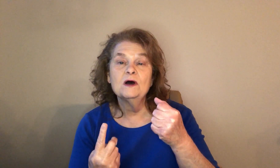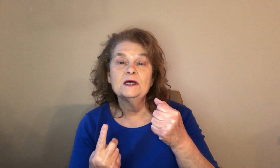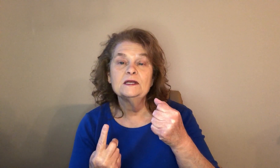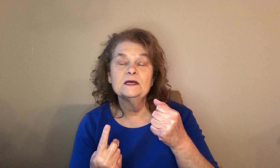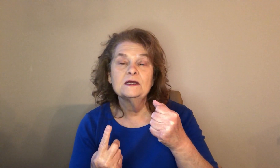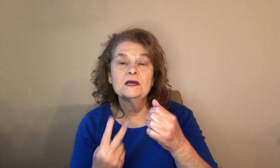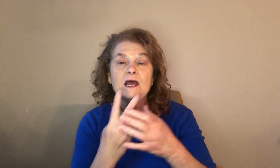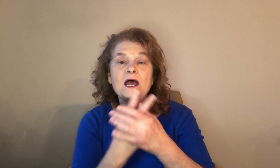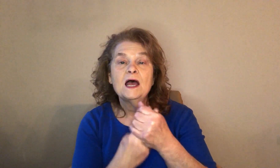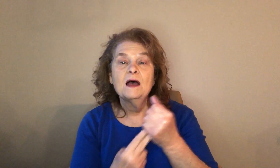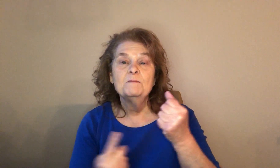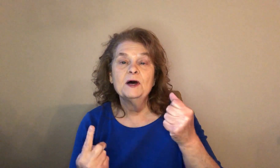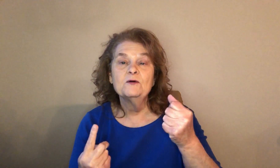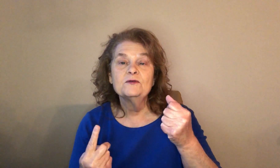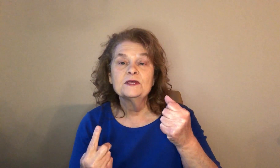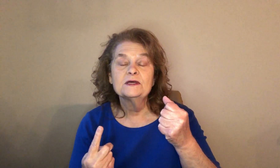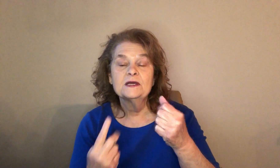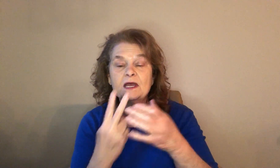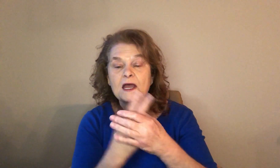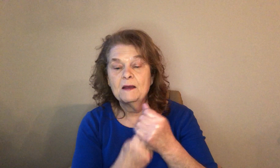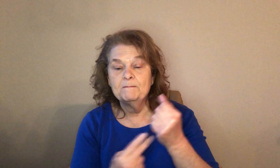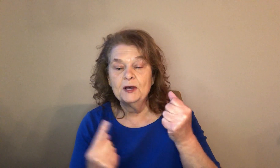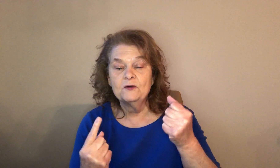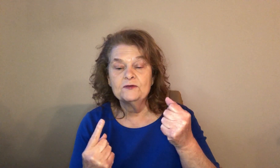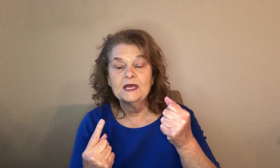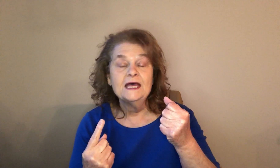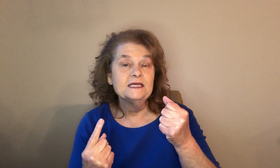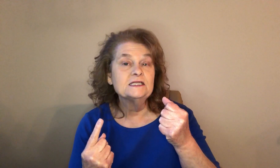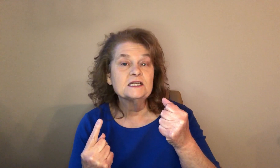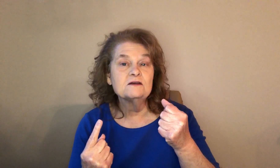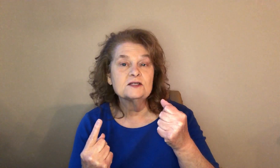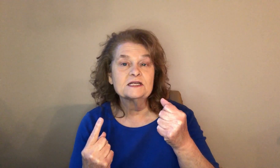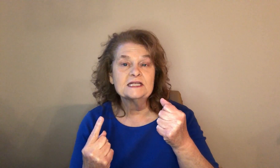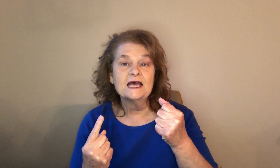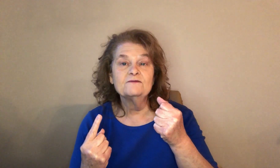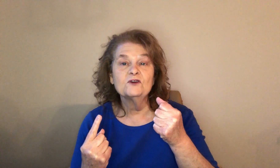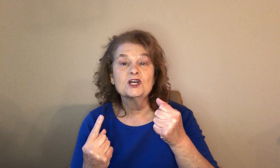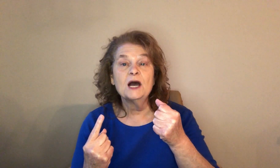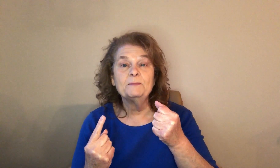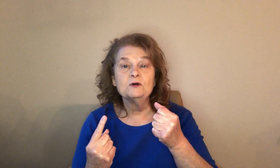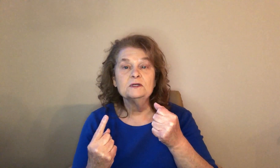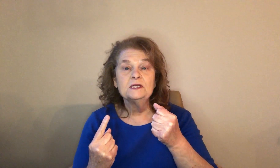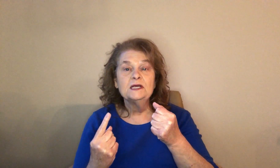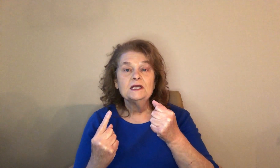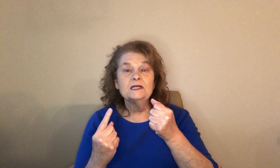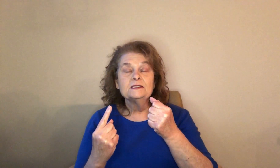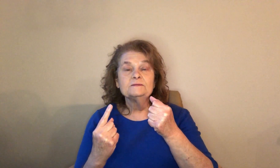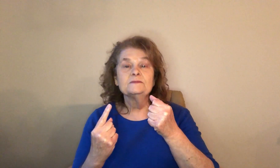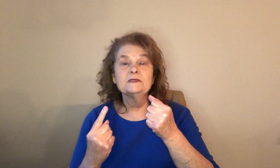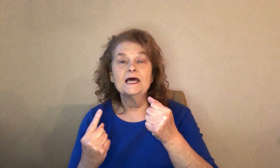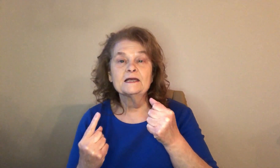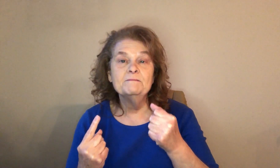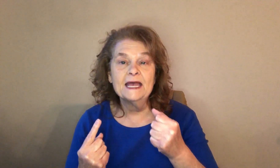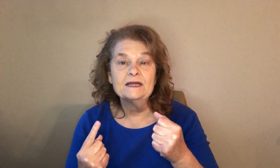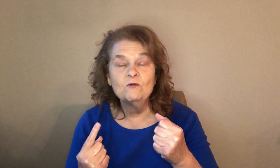1. Both. Both. This is also the sign for couple, like man and